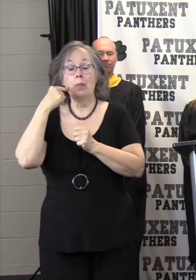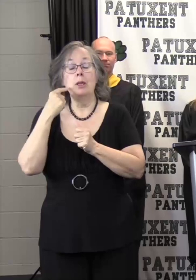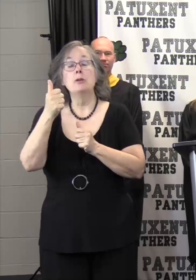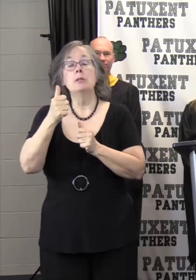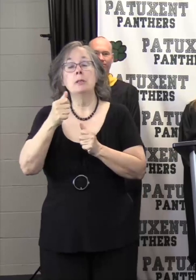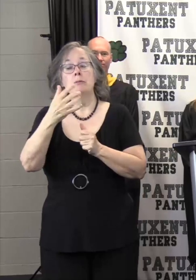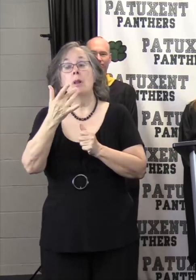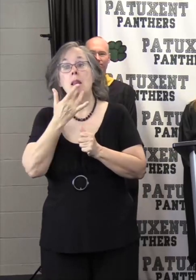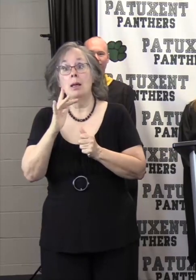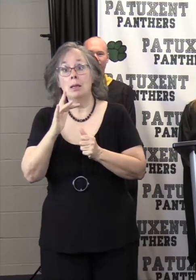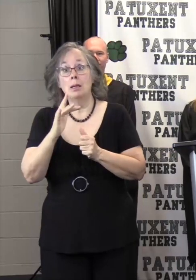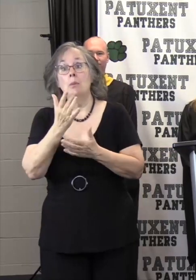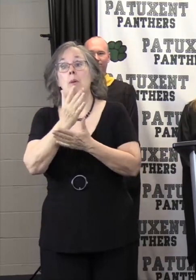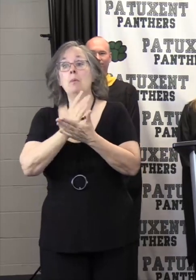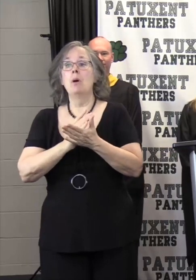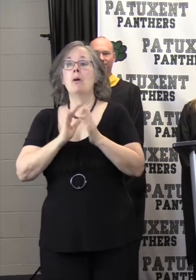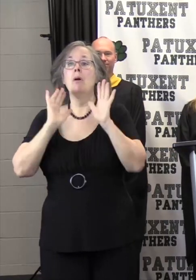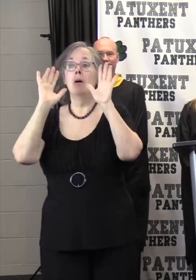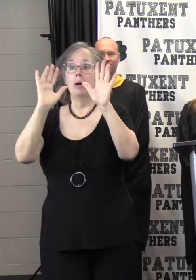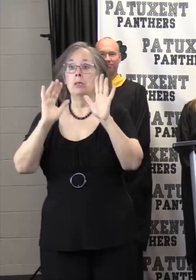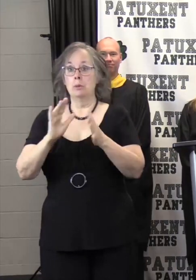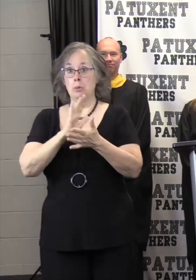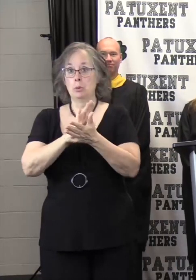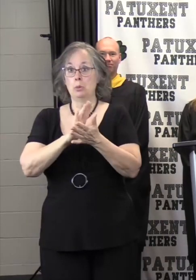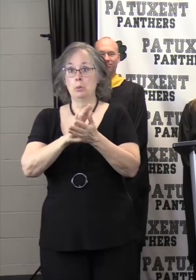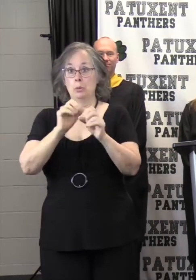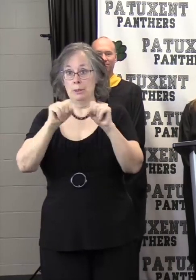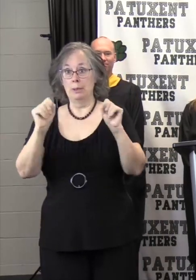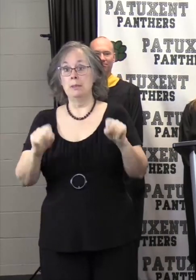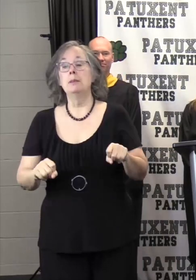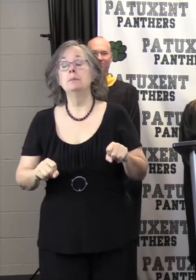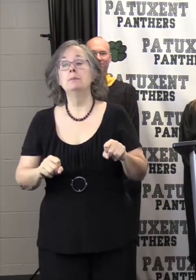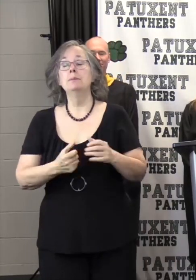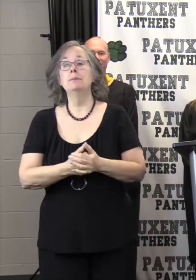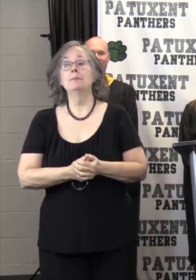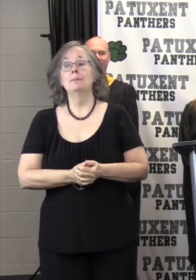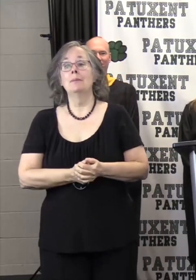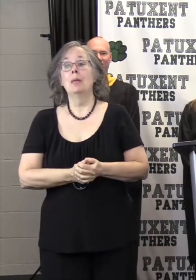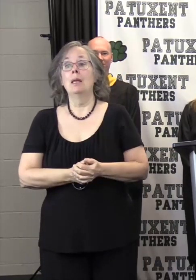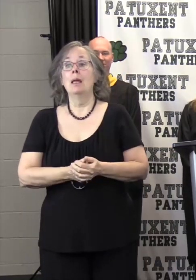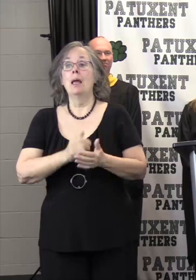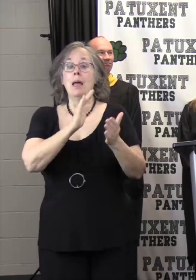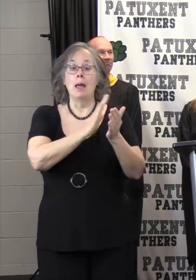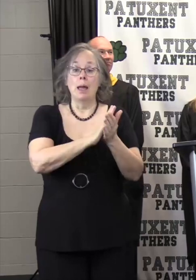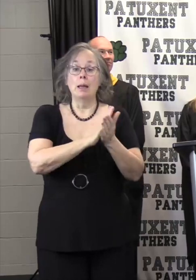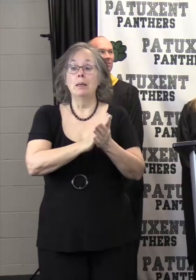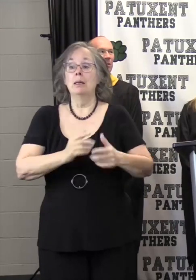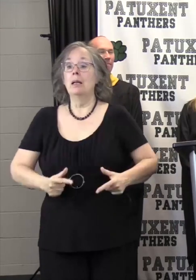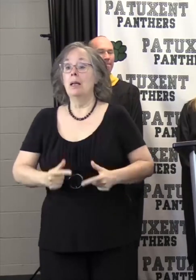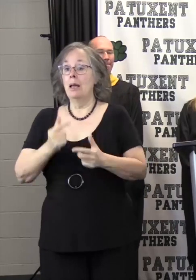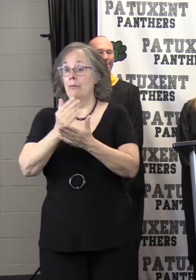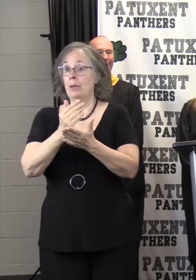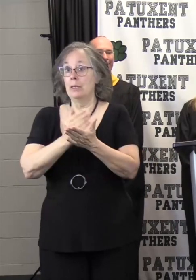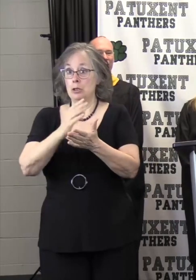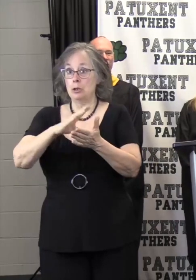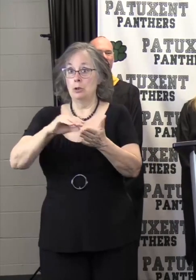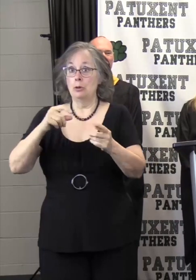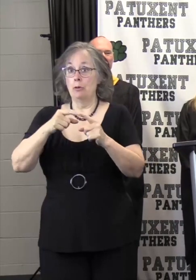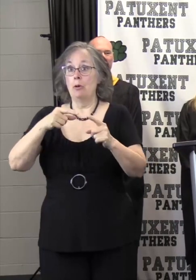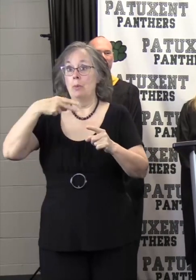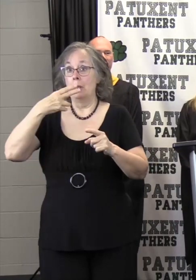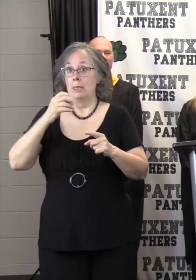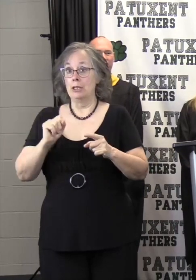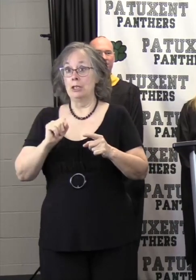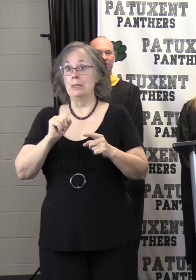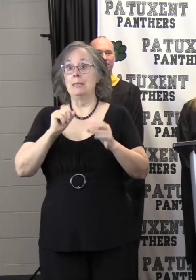very fortunate to be part of an outstanding school system. The academic and life lessons you receive from PHS teachers